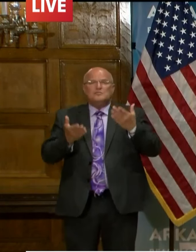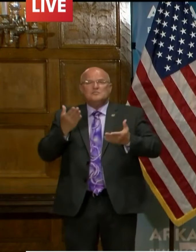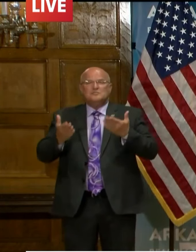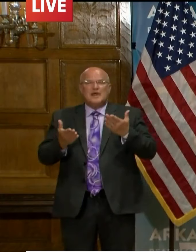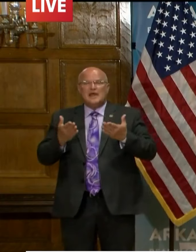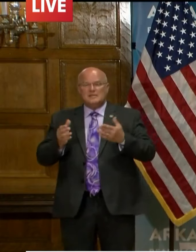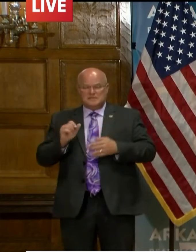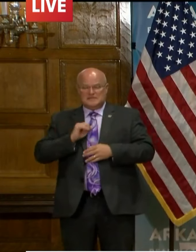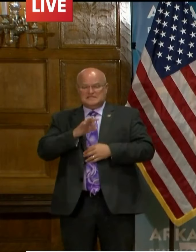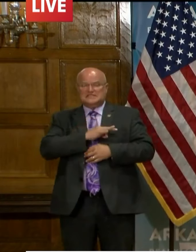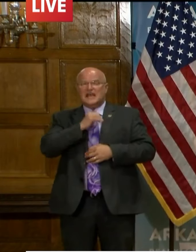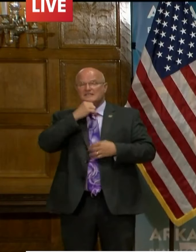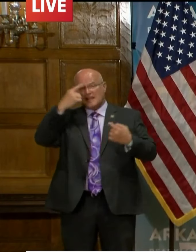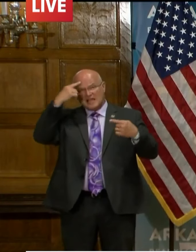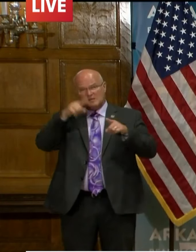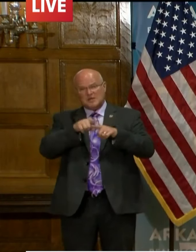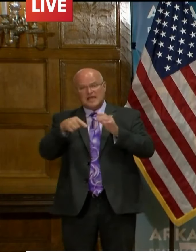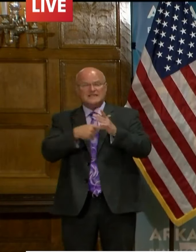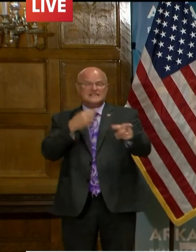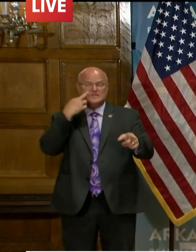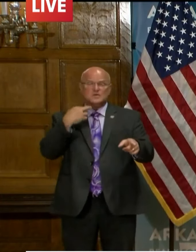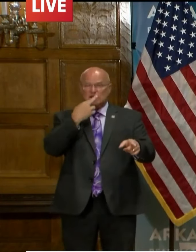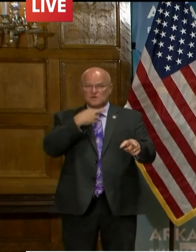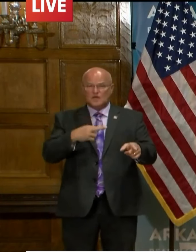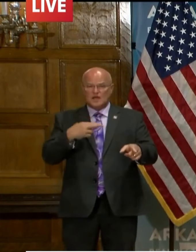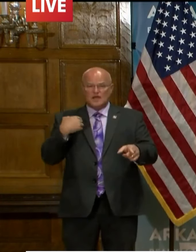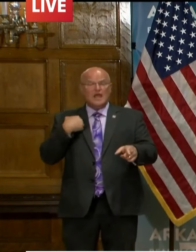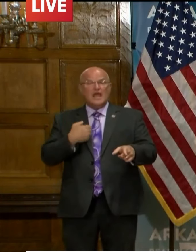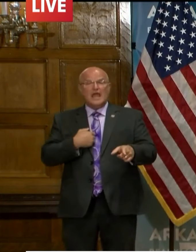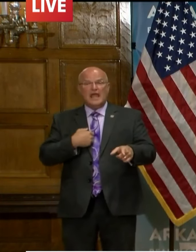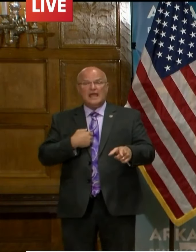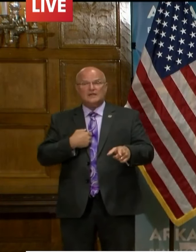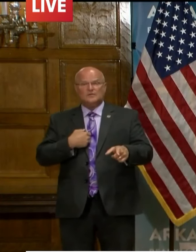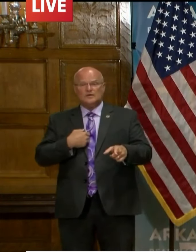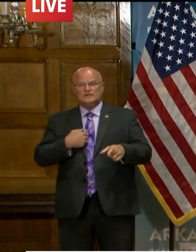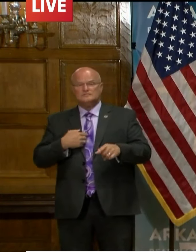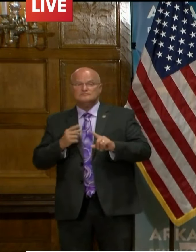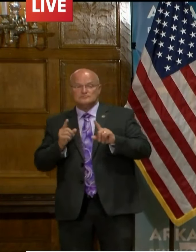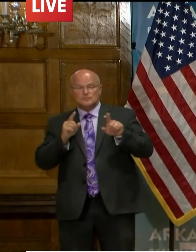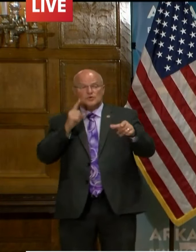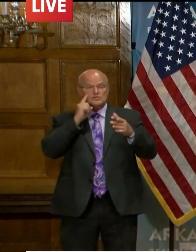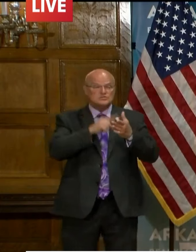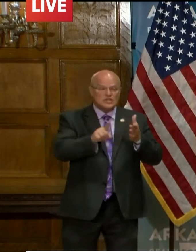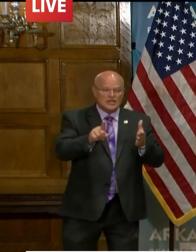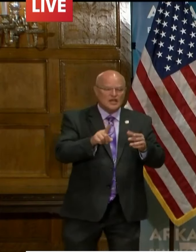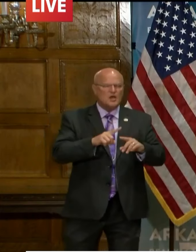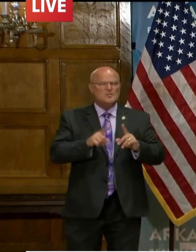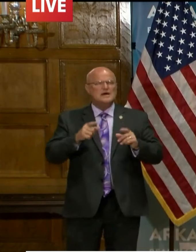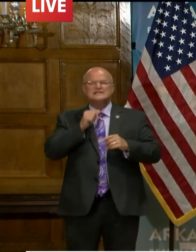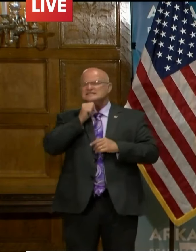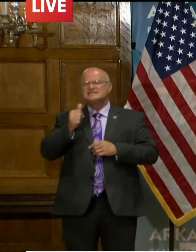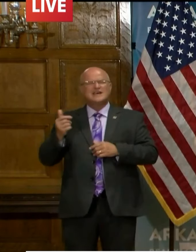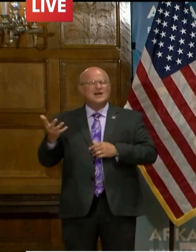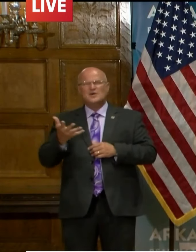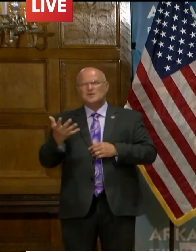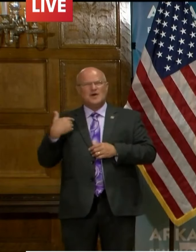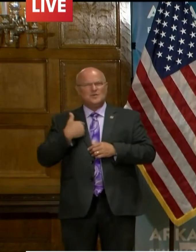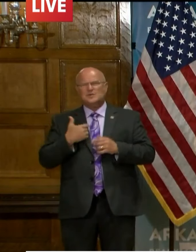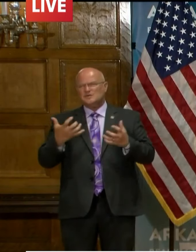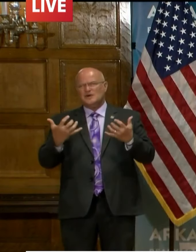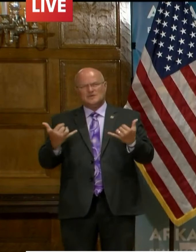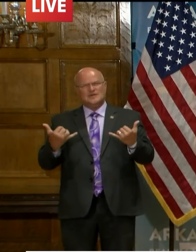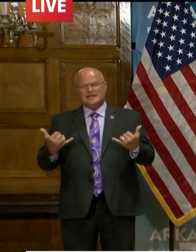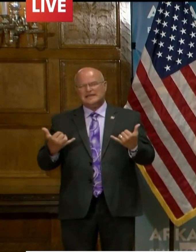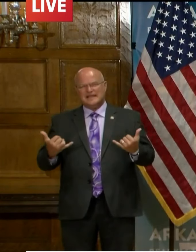the staff's not complying in this restaurant, and we're taking enforcement actions, but I just don't think that's what we want